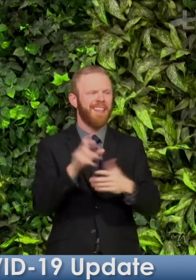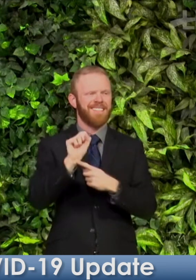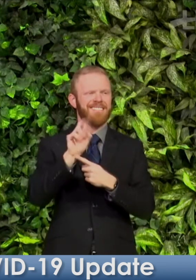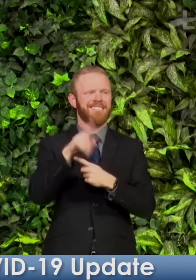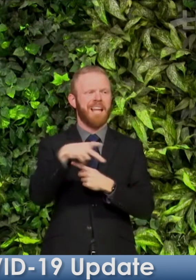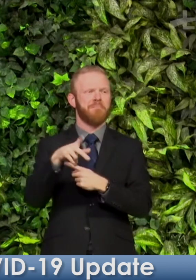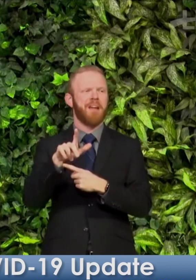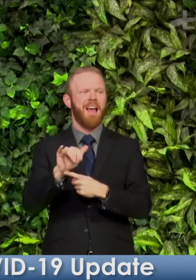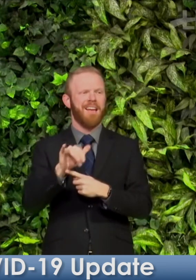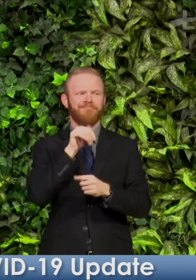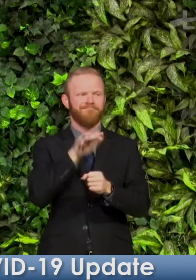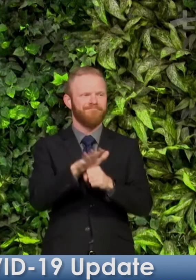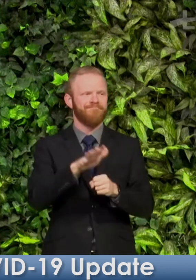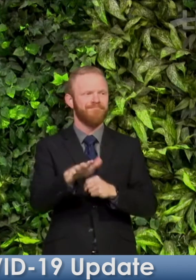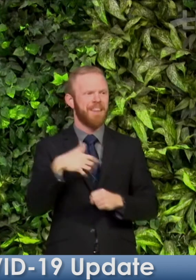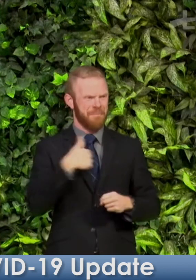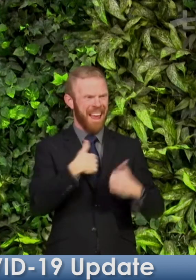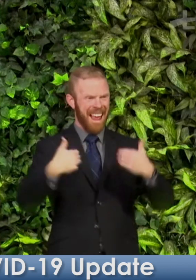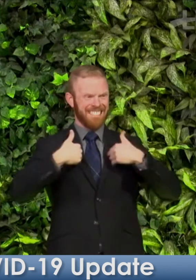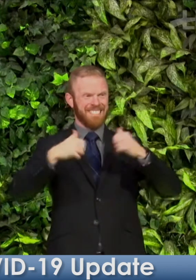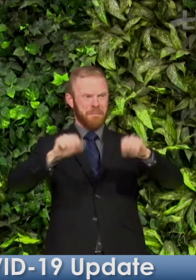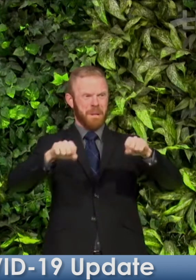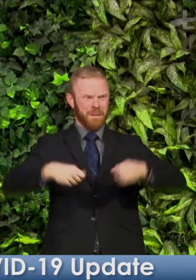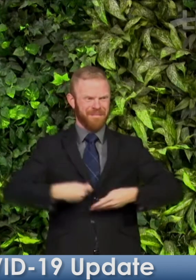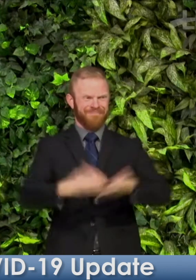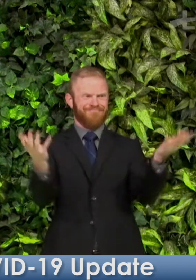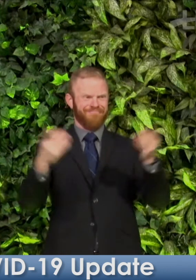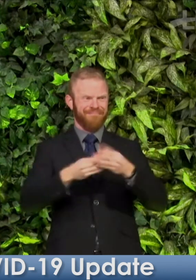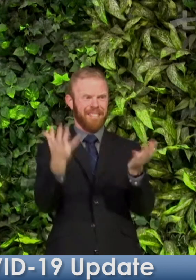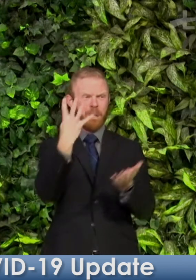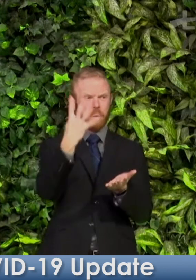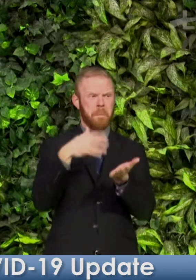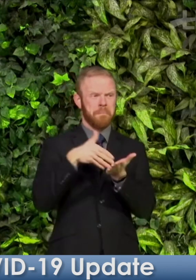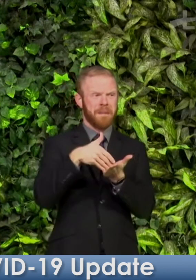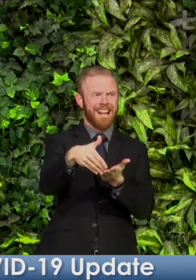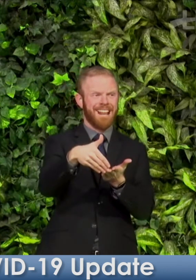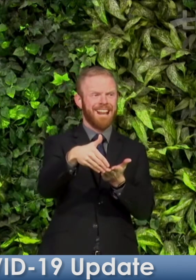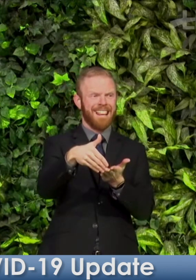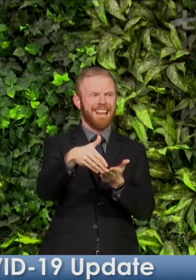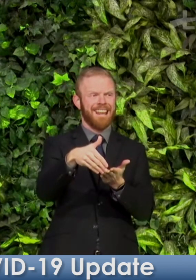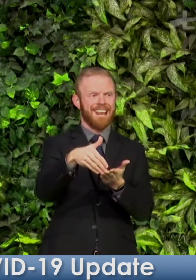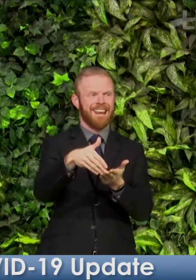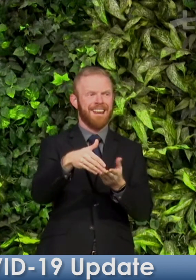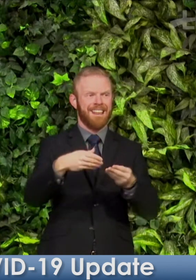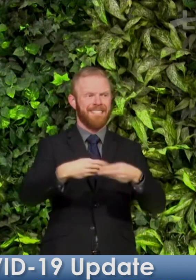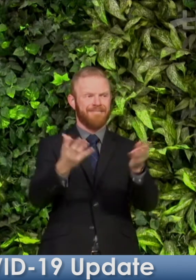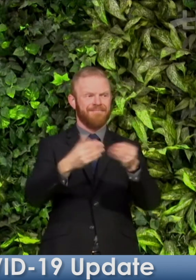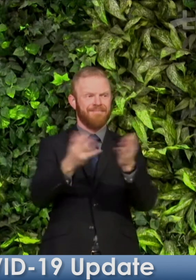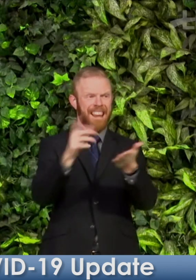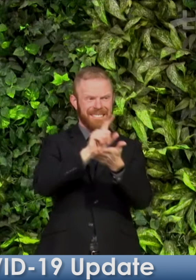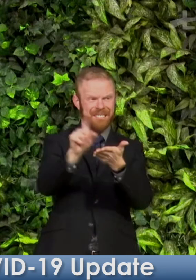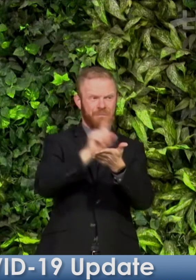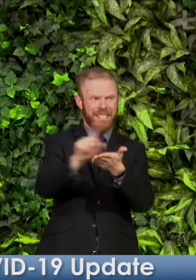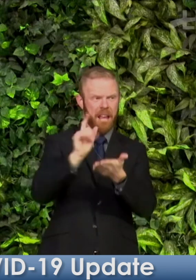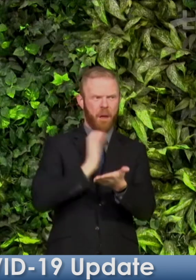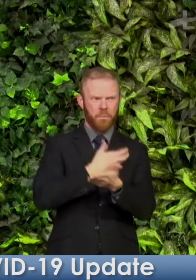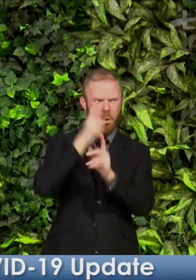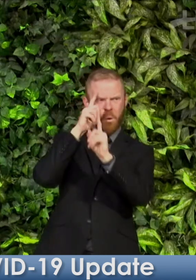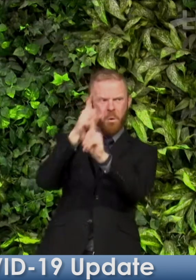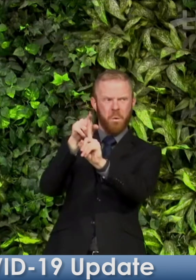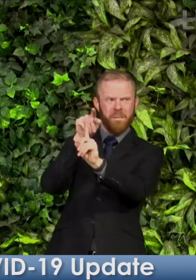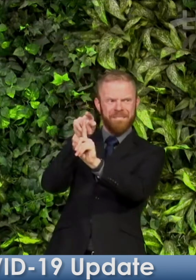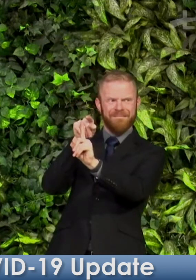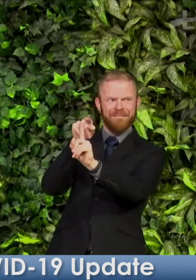million doses that we can administer each and every week. We, again, are designed a system that